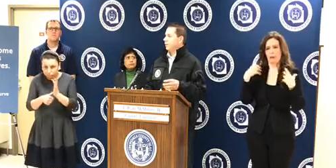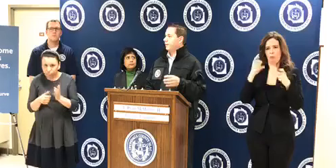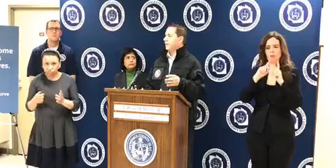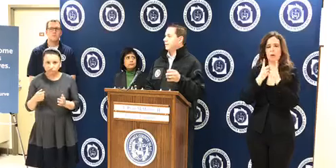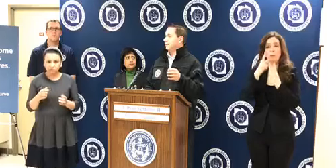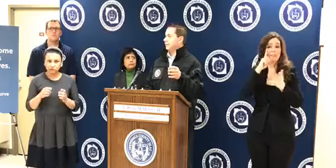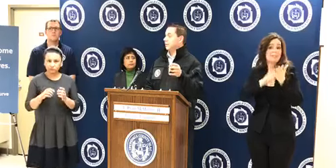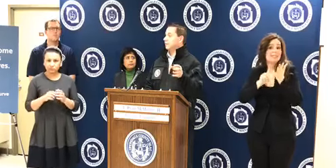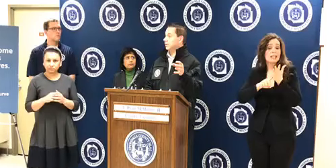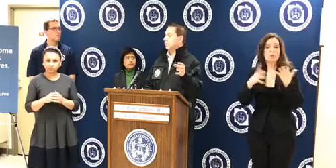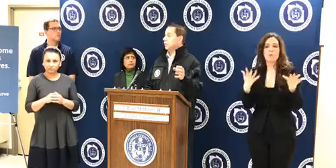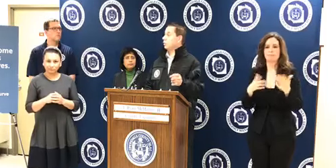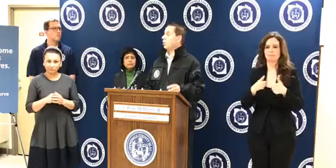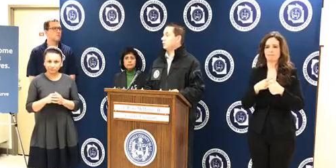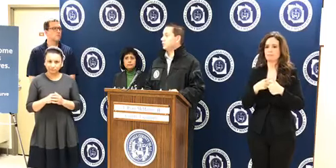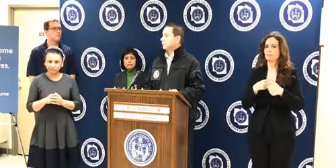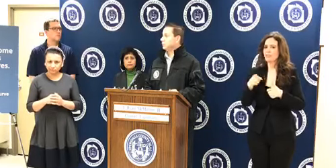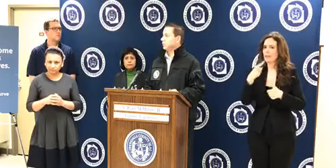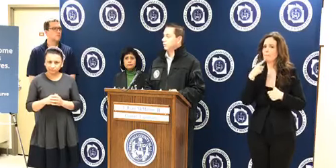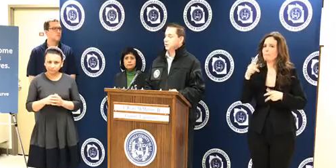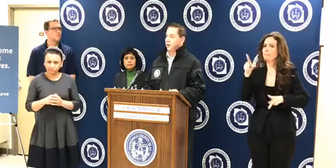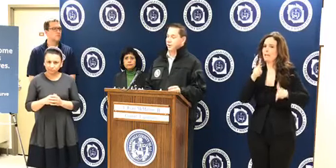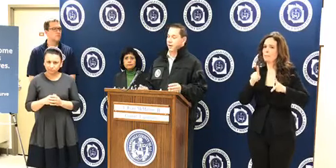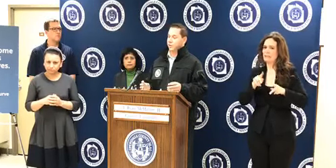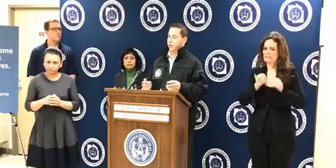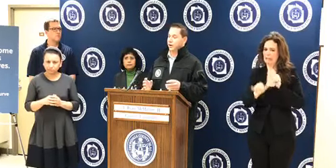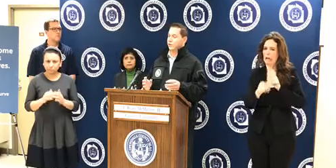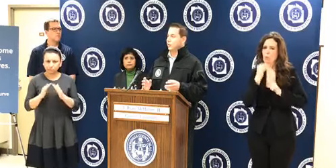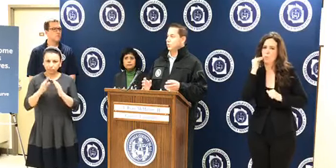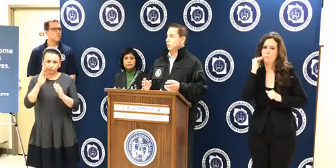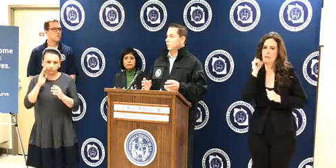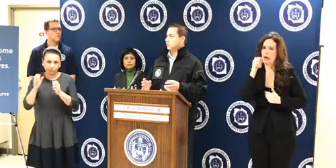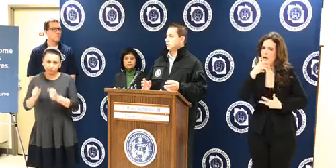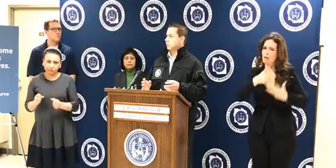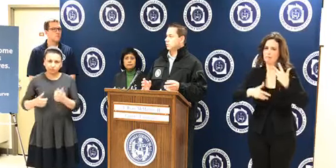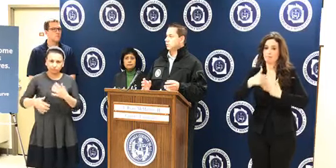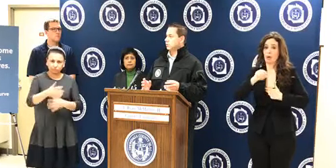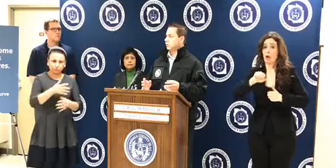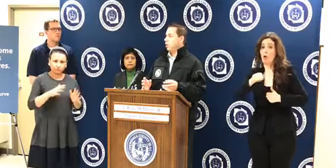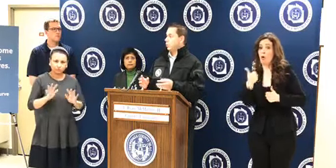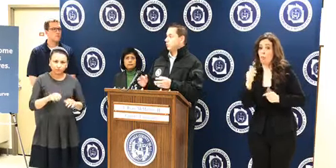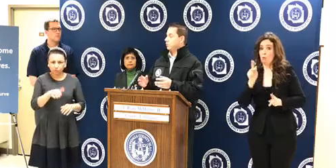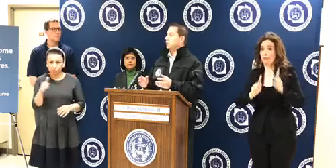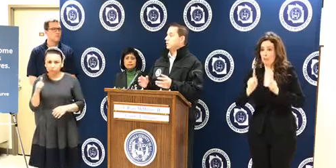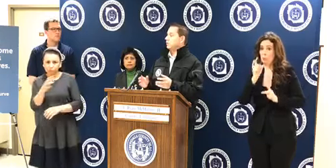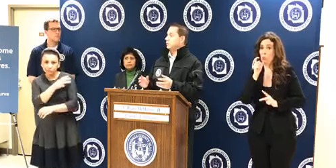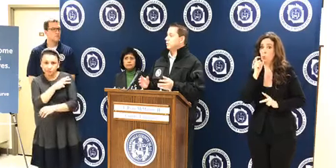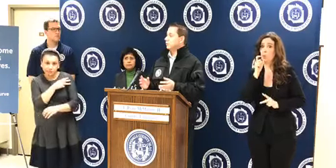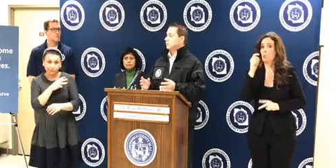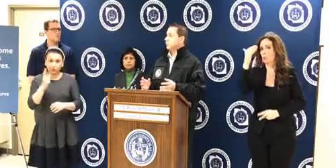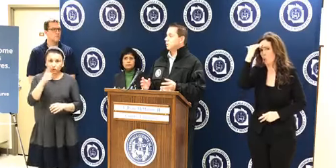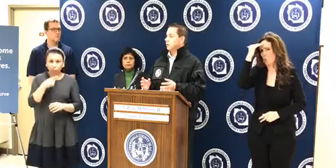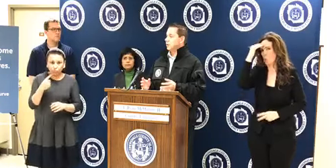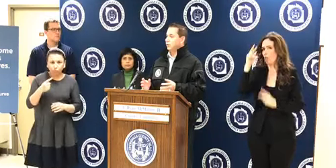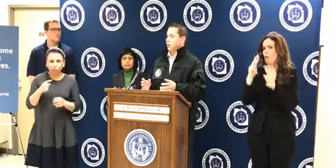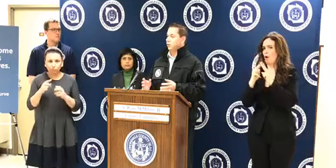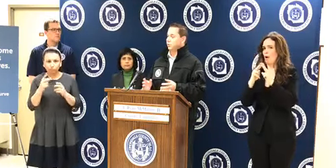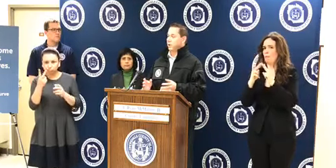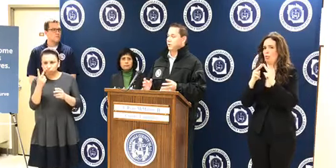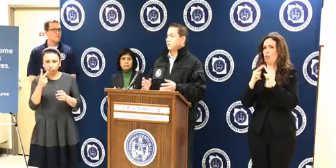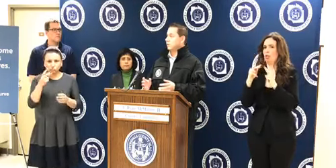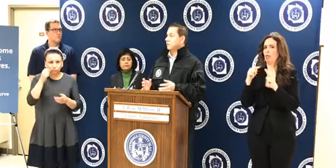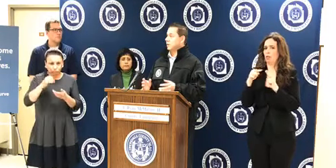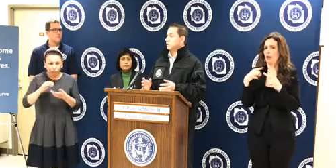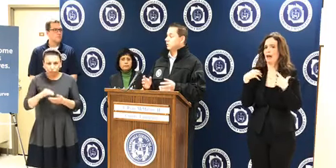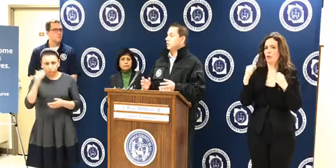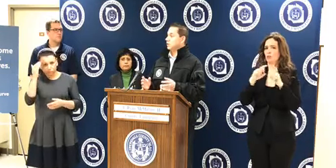people that they deem necessary to be in quarantine. And then there are individuals who know these individuals who the health department